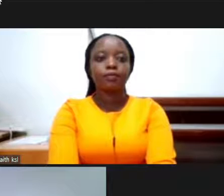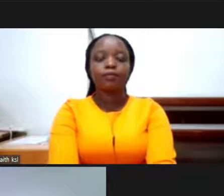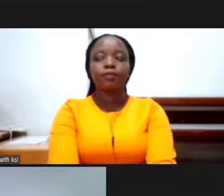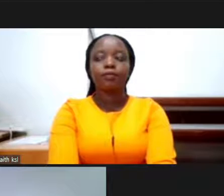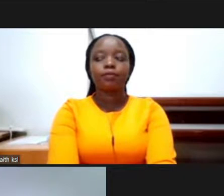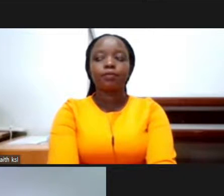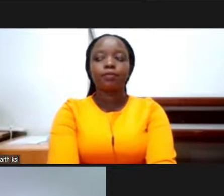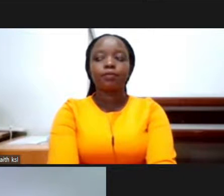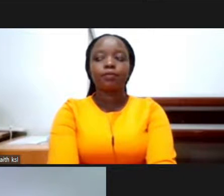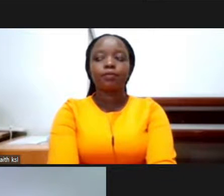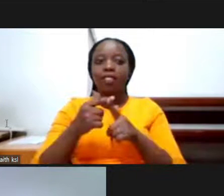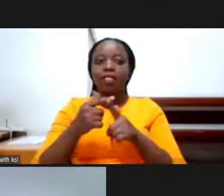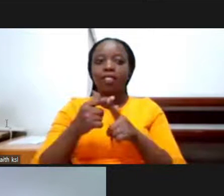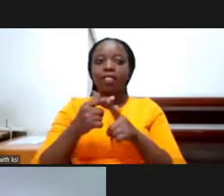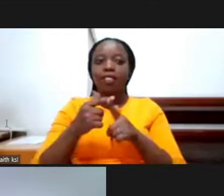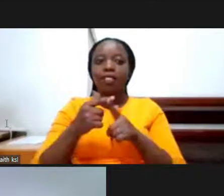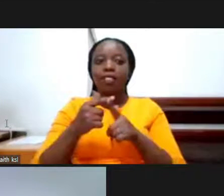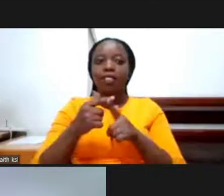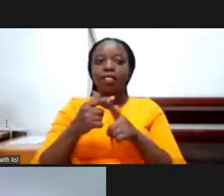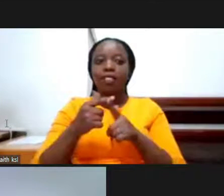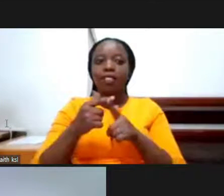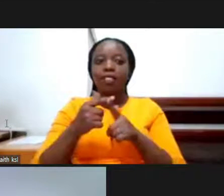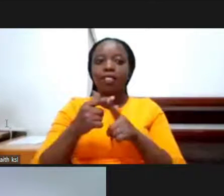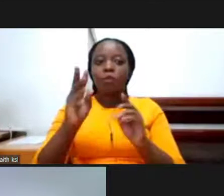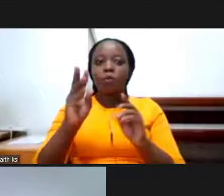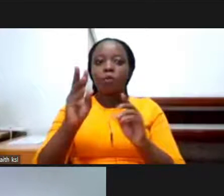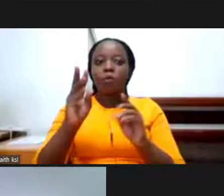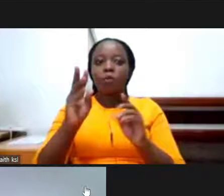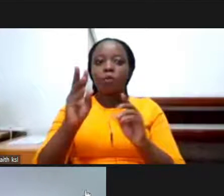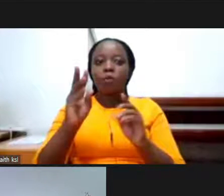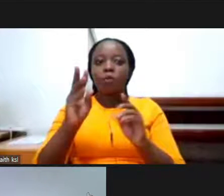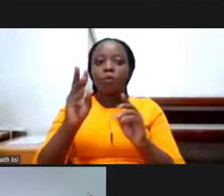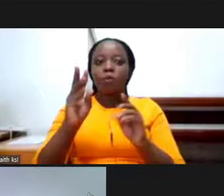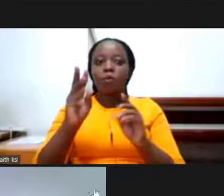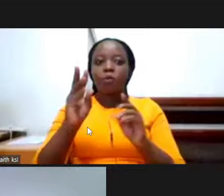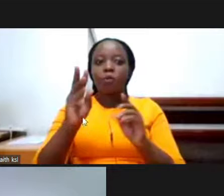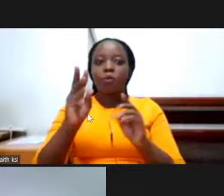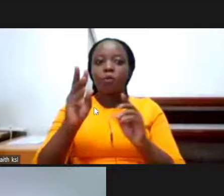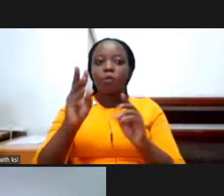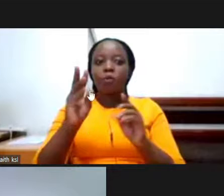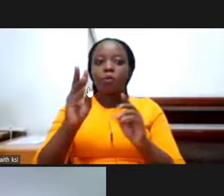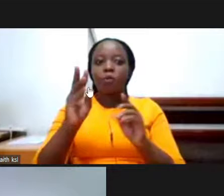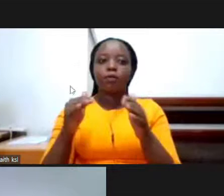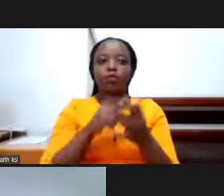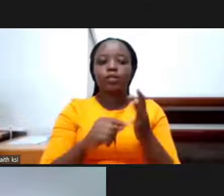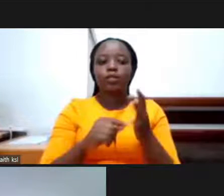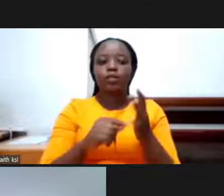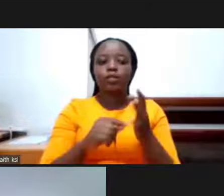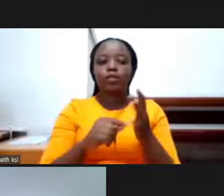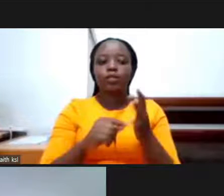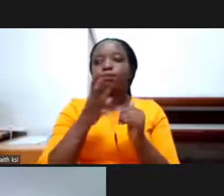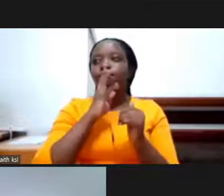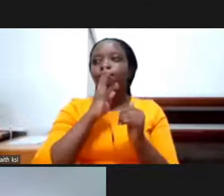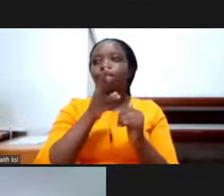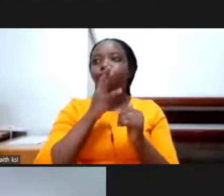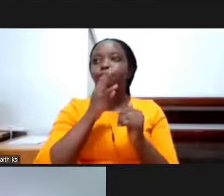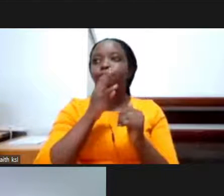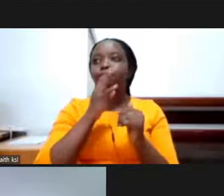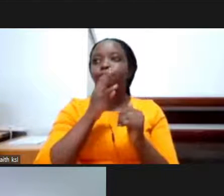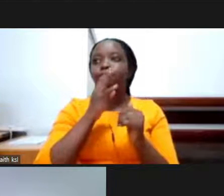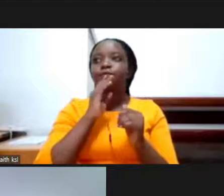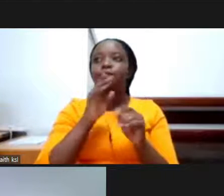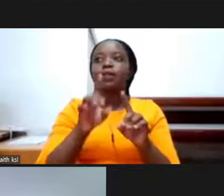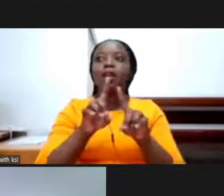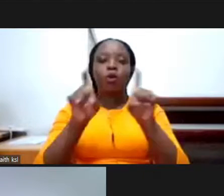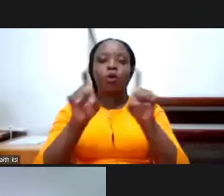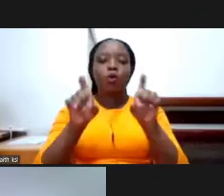So Mercy is asking the input VAT that need to be claimed for the last 6 months. What will happen? Will there